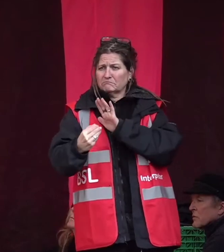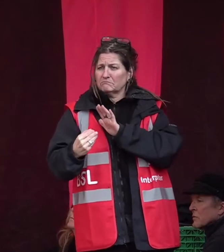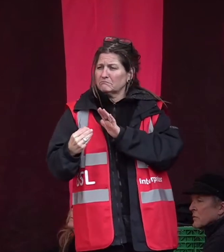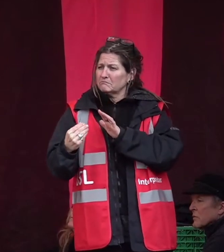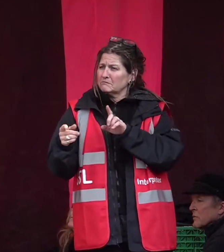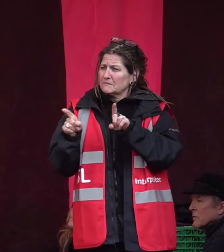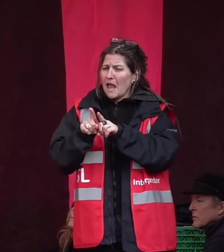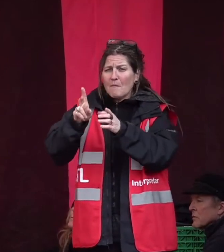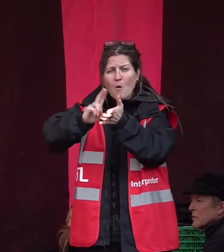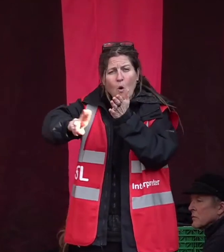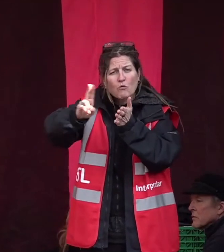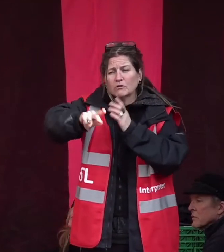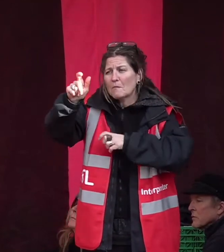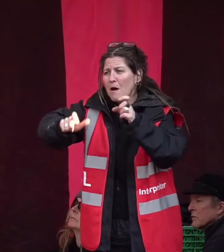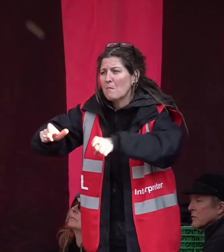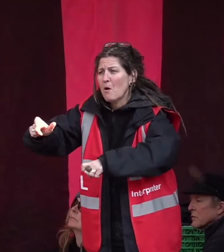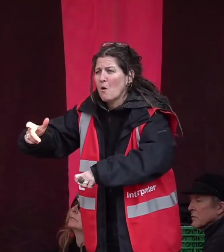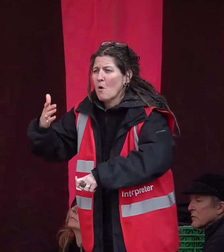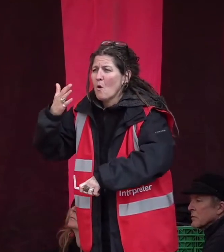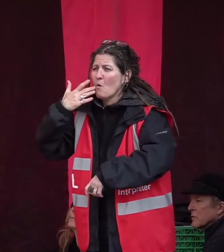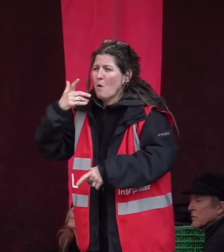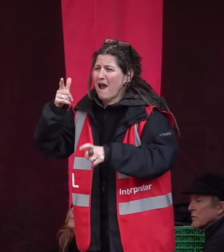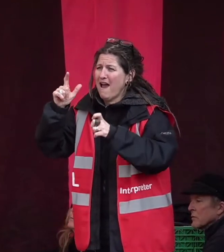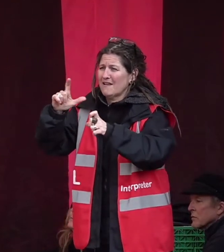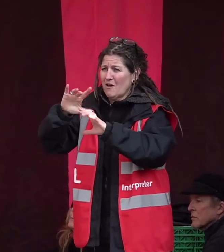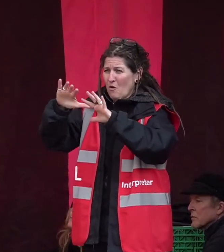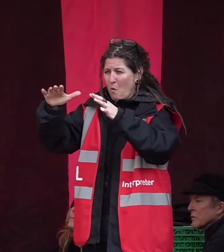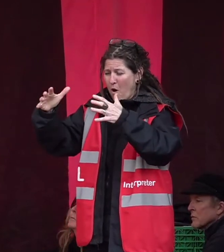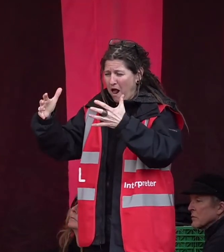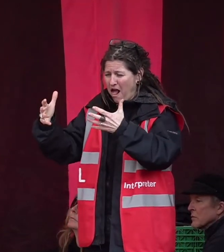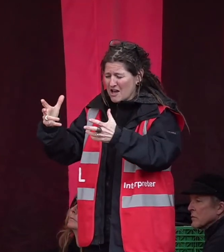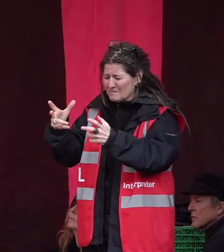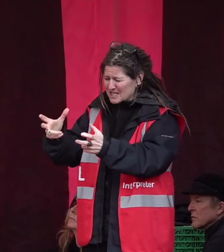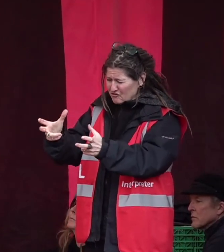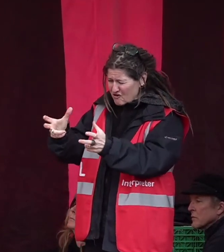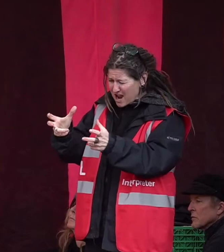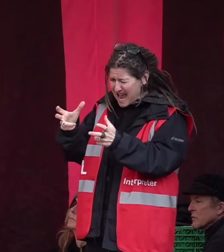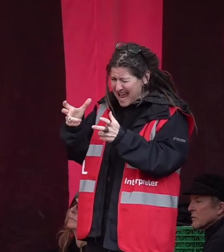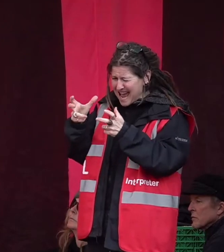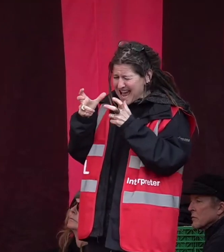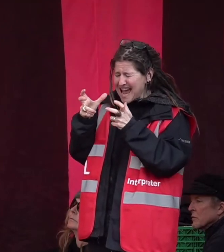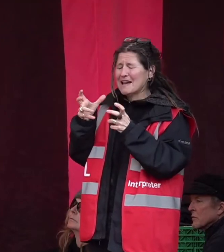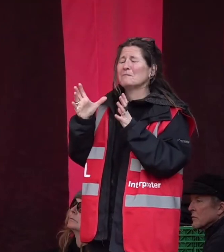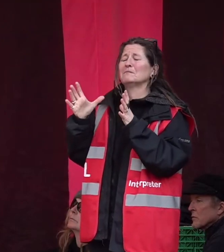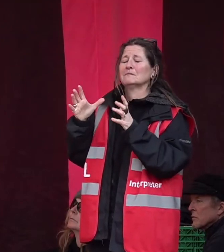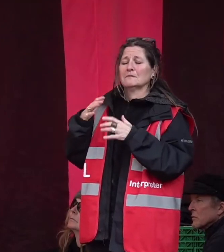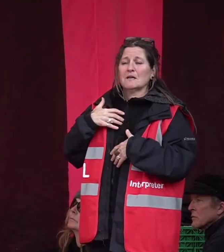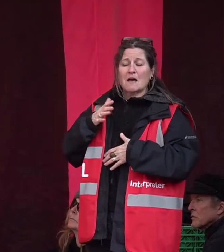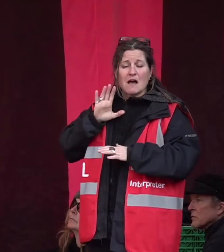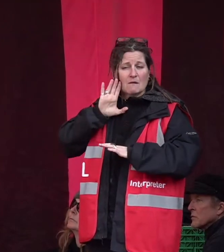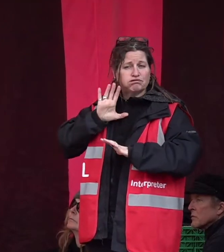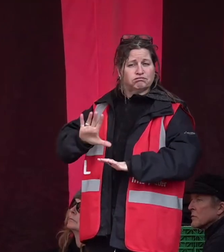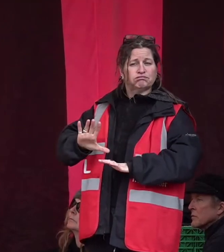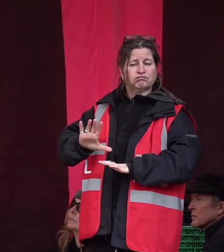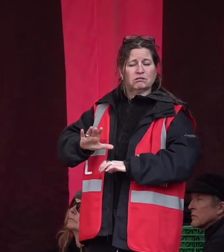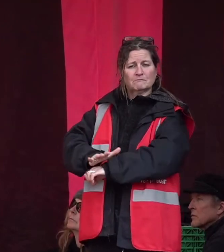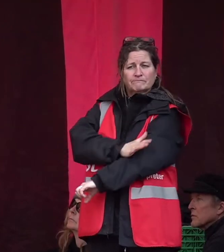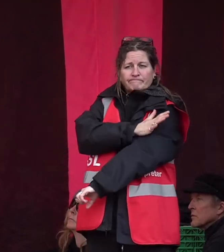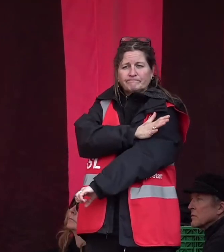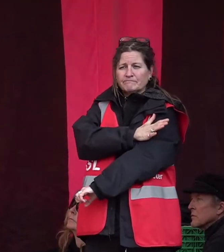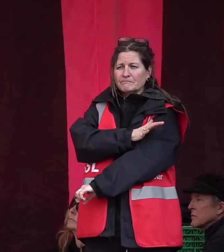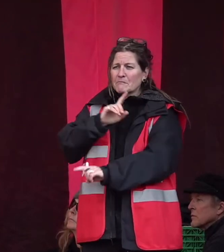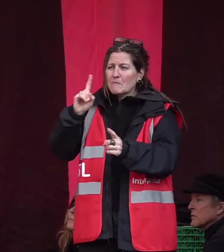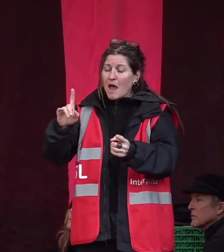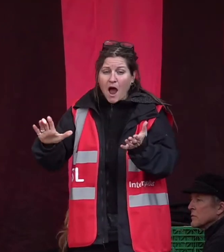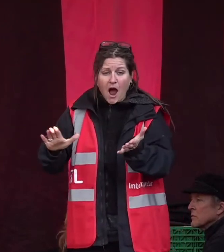do when the death screams of the world become unbearable. I cannot enjoy liberty in